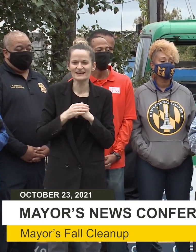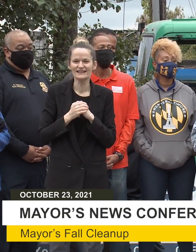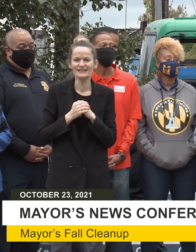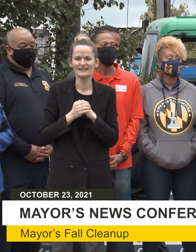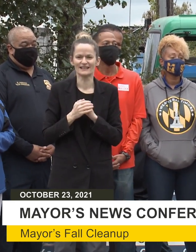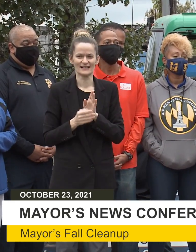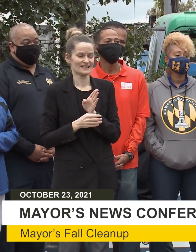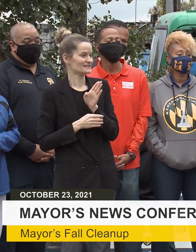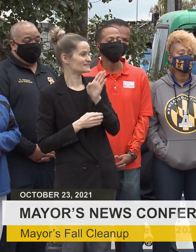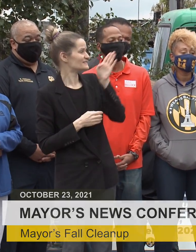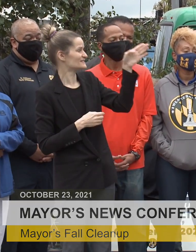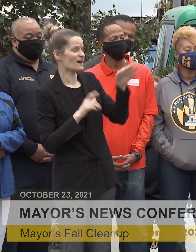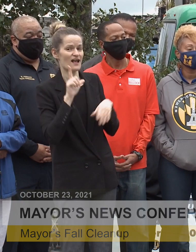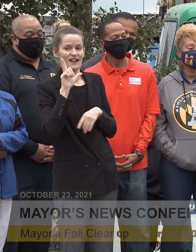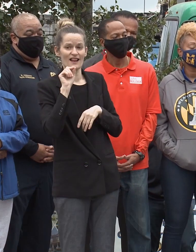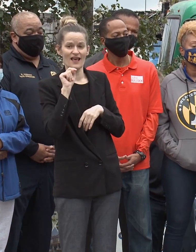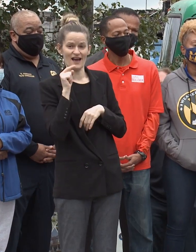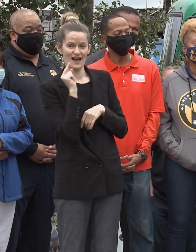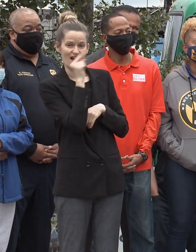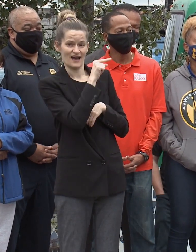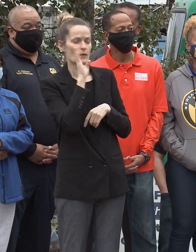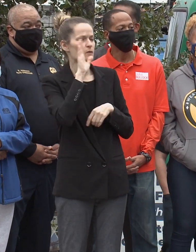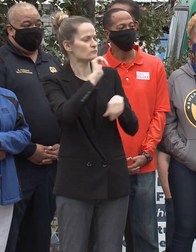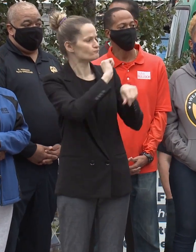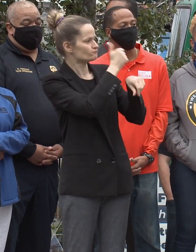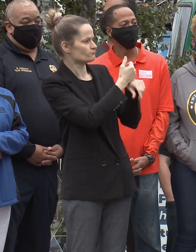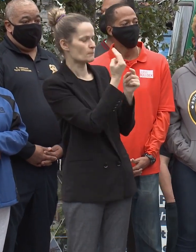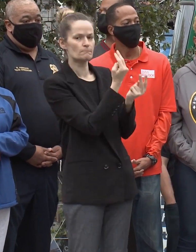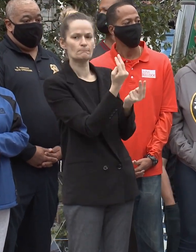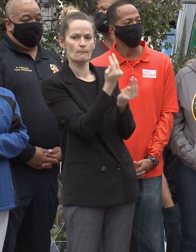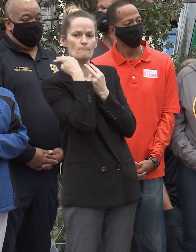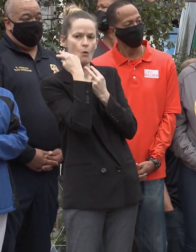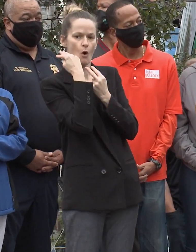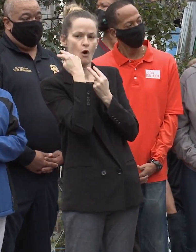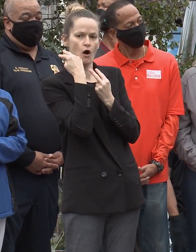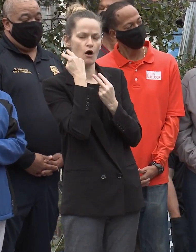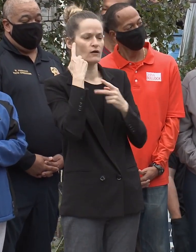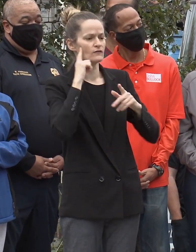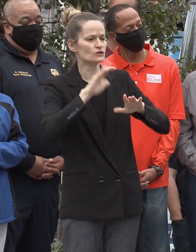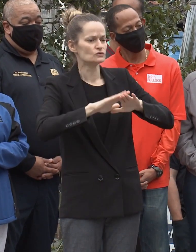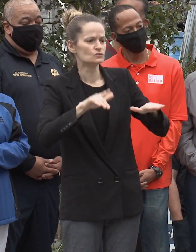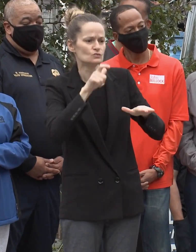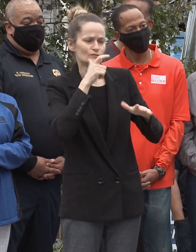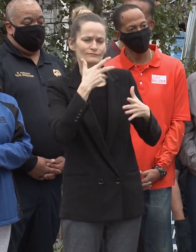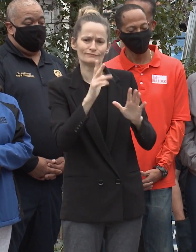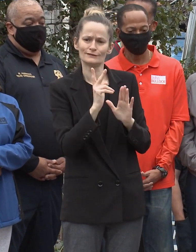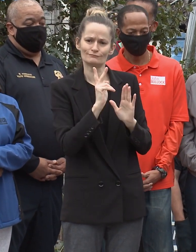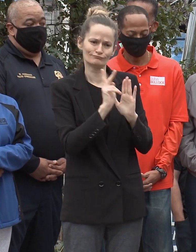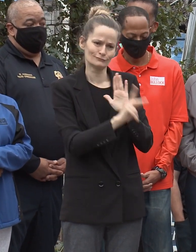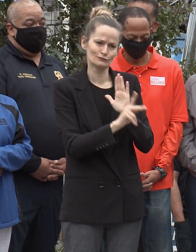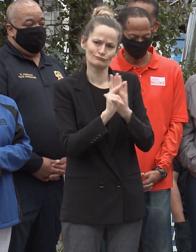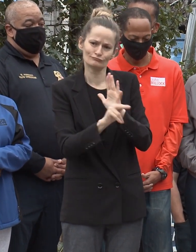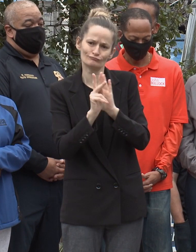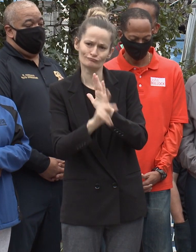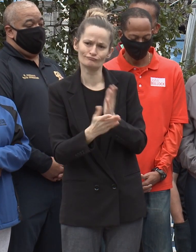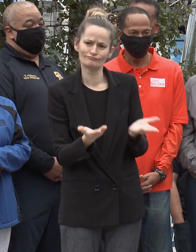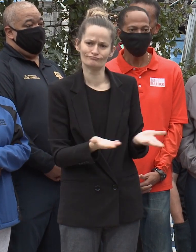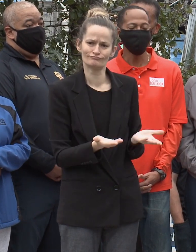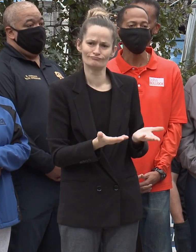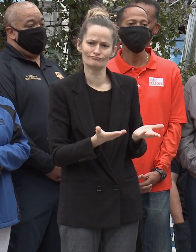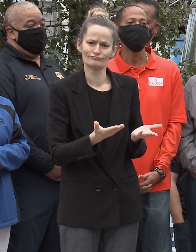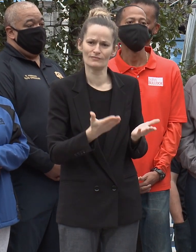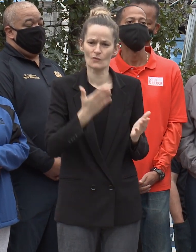a memorial site for those who've been murdered and those who have died due to drug